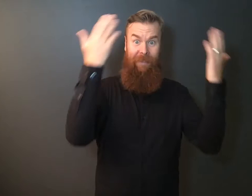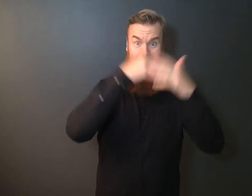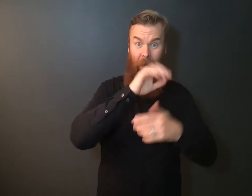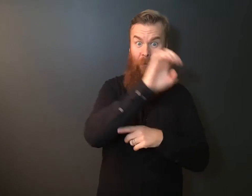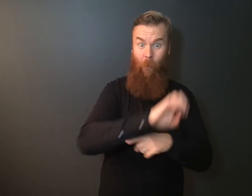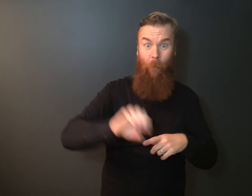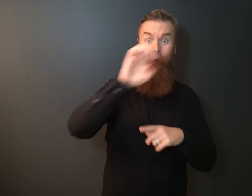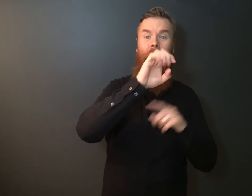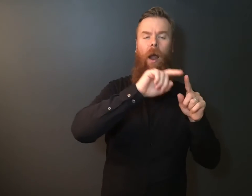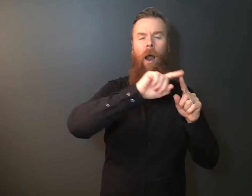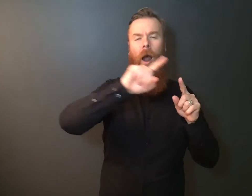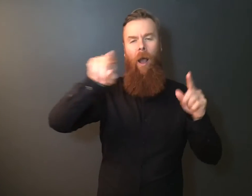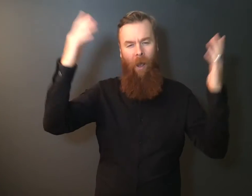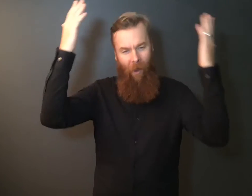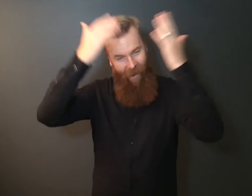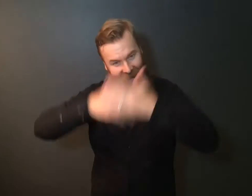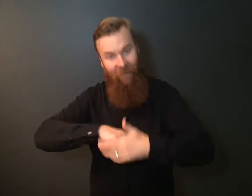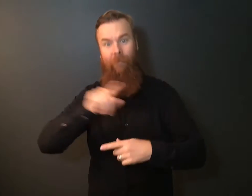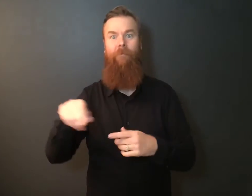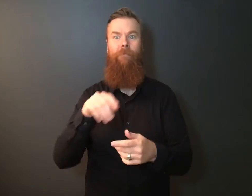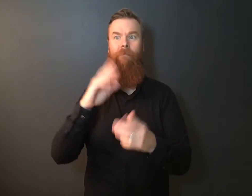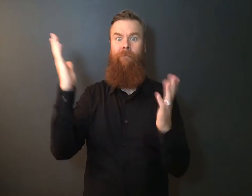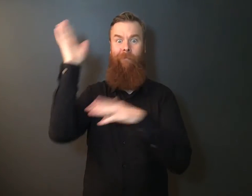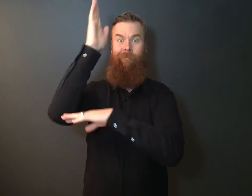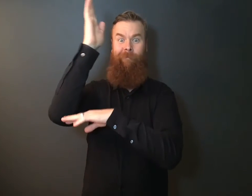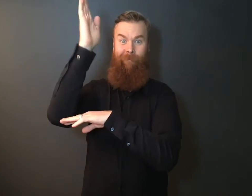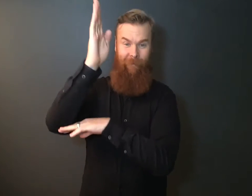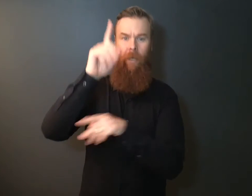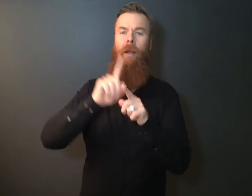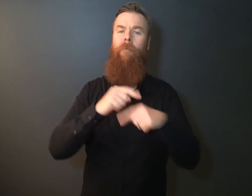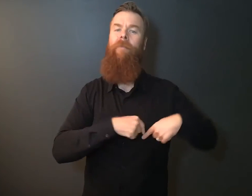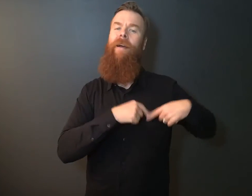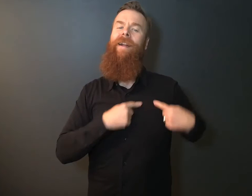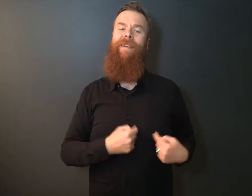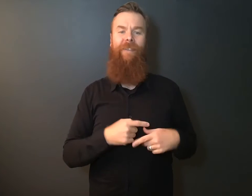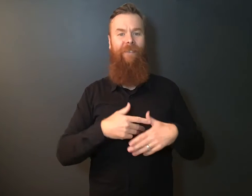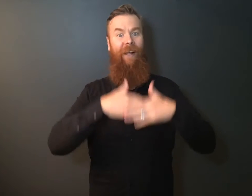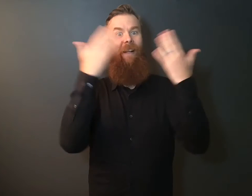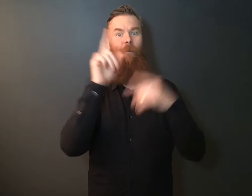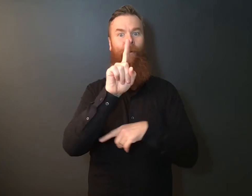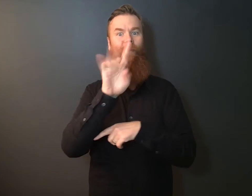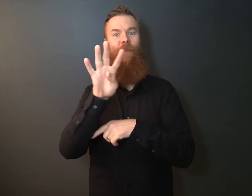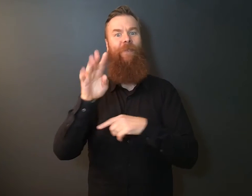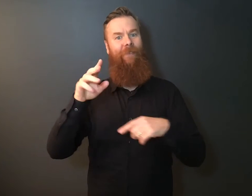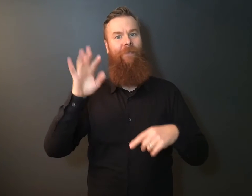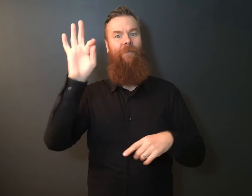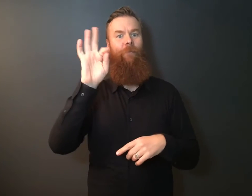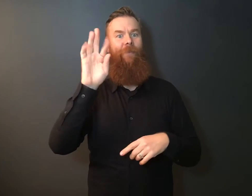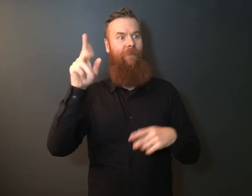spend Valentine's Day all together in this great event where we started by the